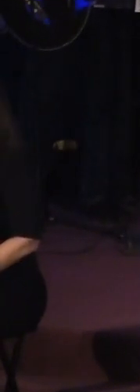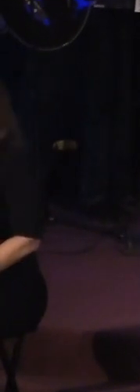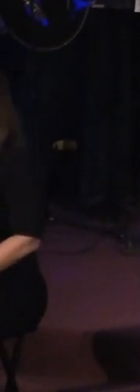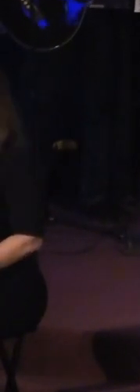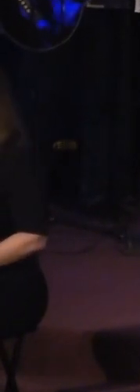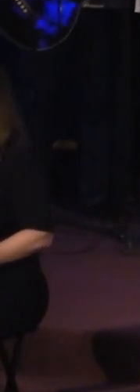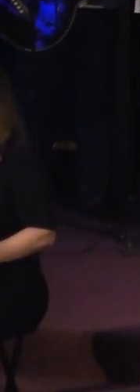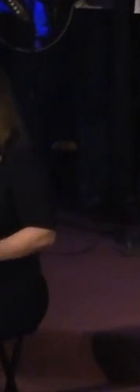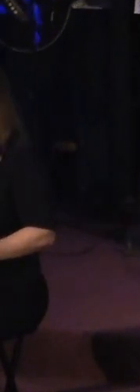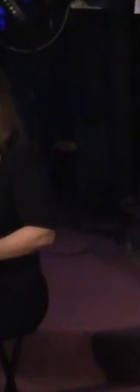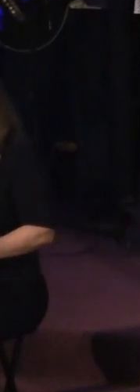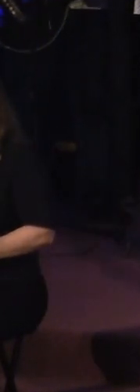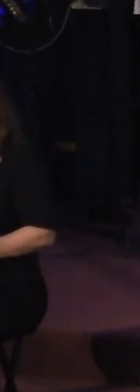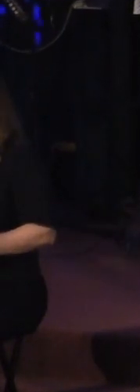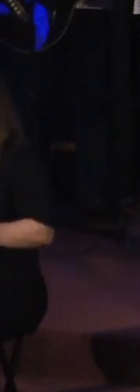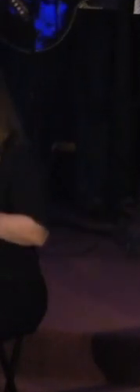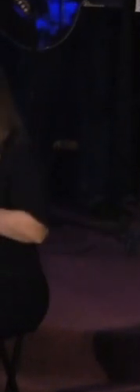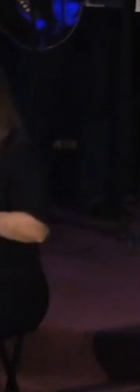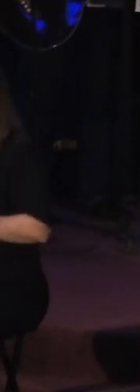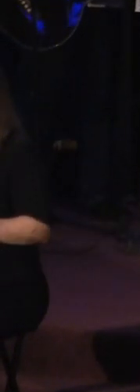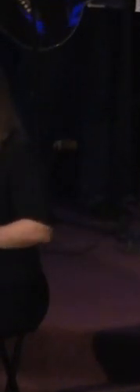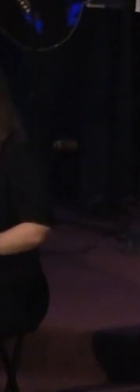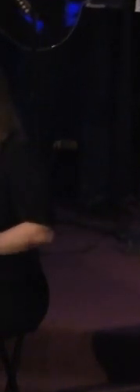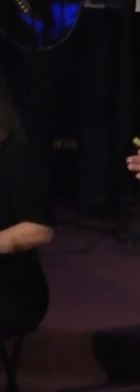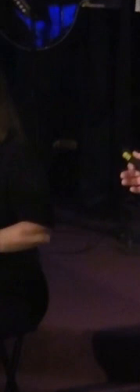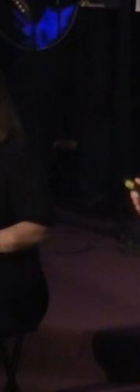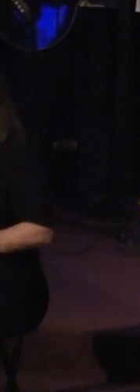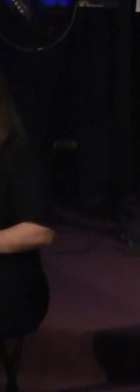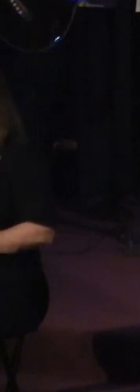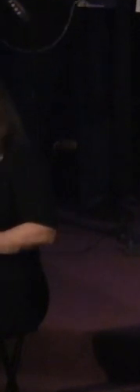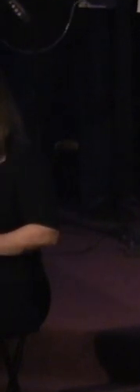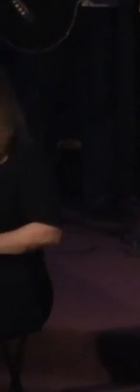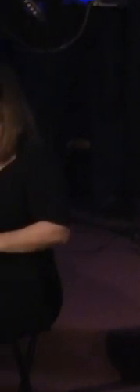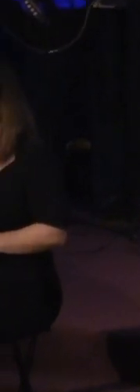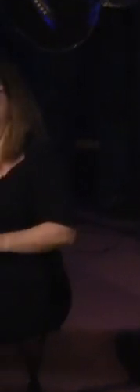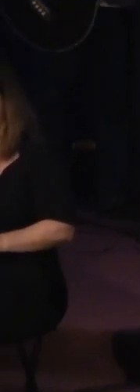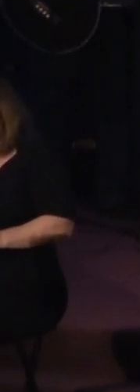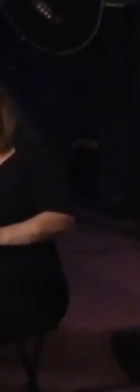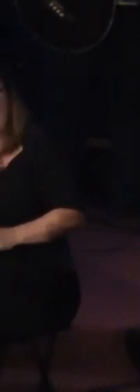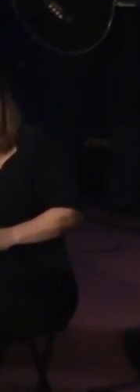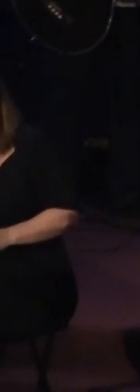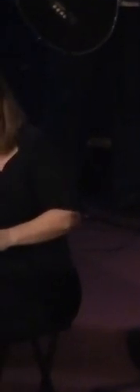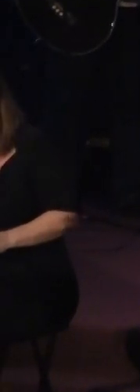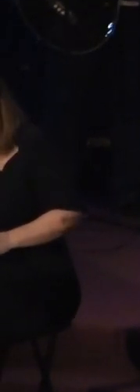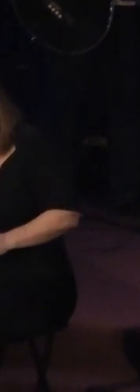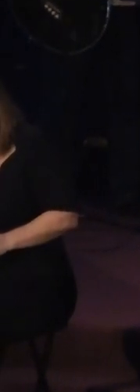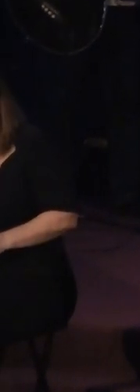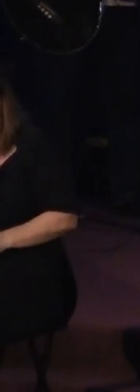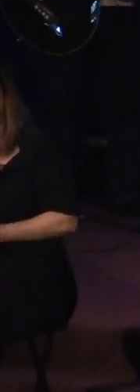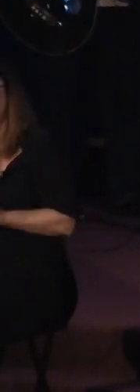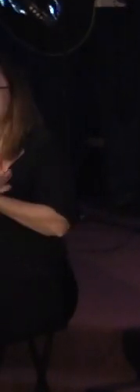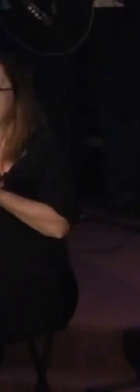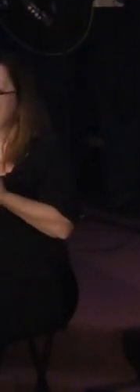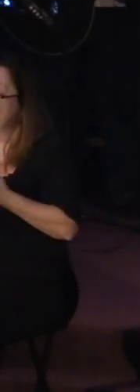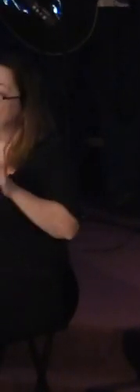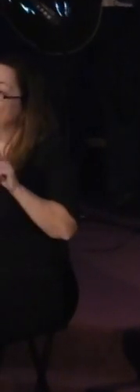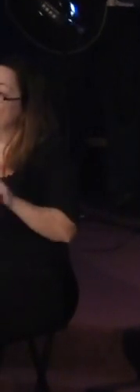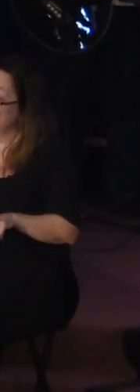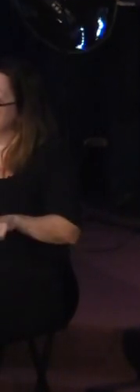I say Mary found favor. Mary was liked by God. Why? Because she was a nice